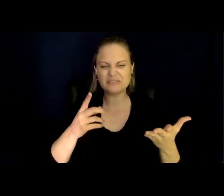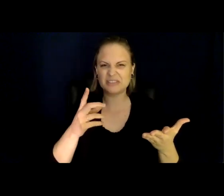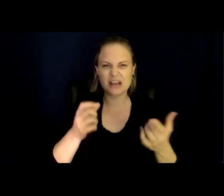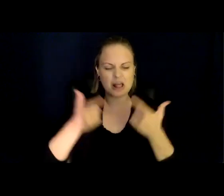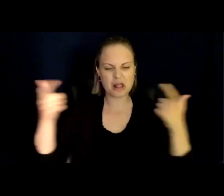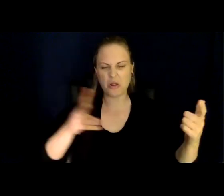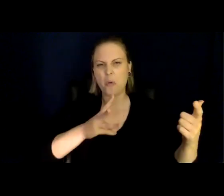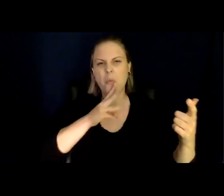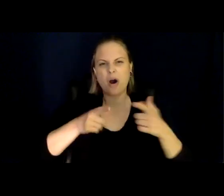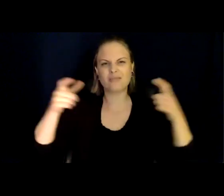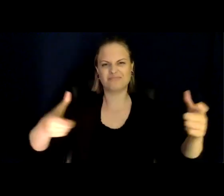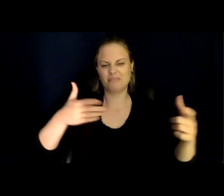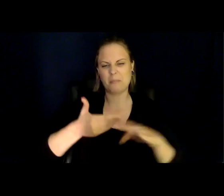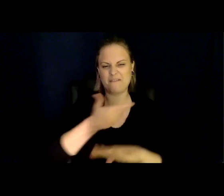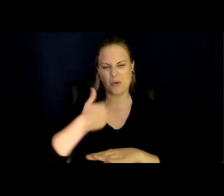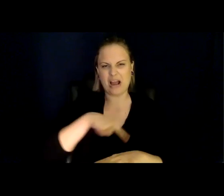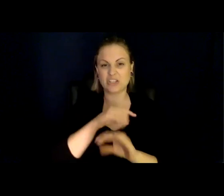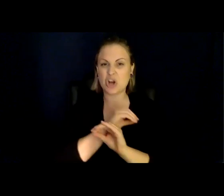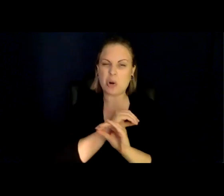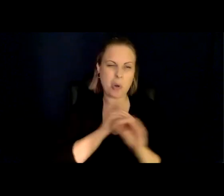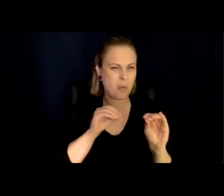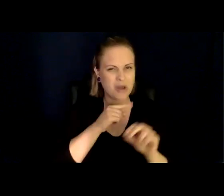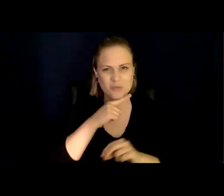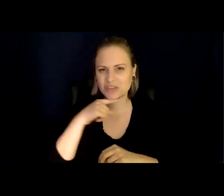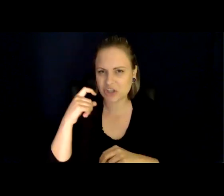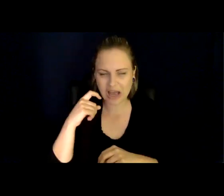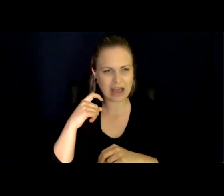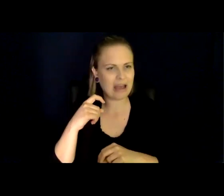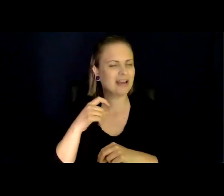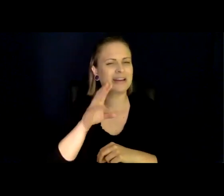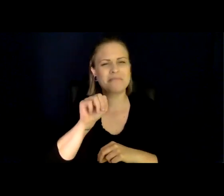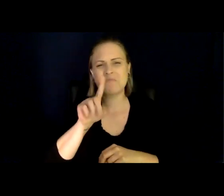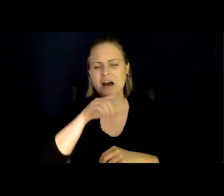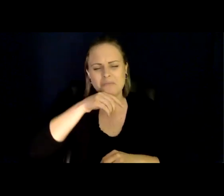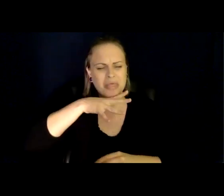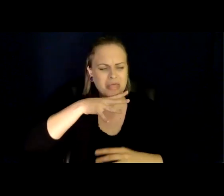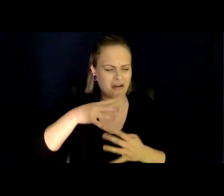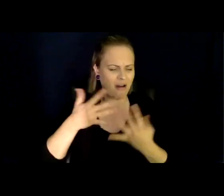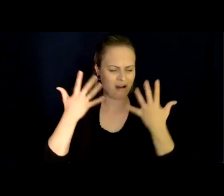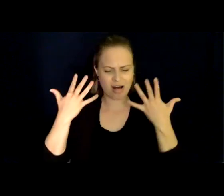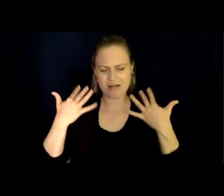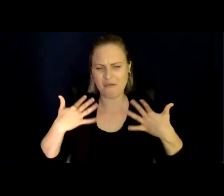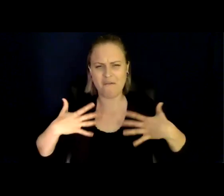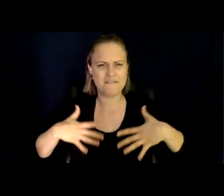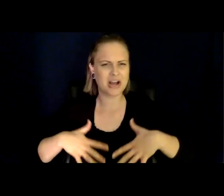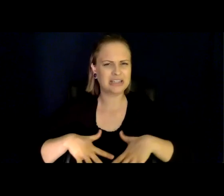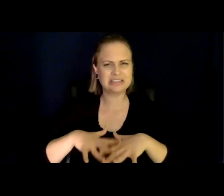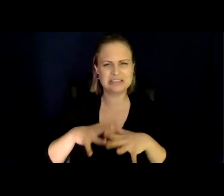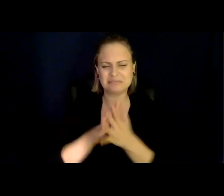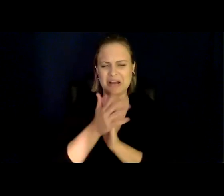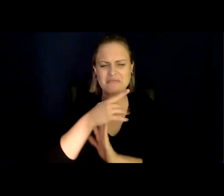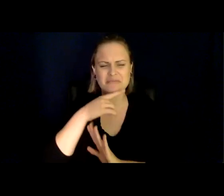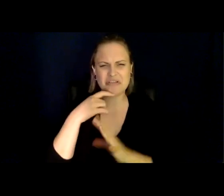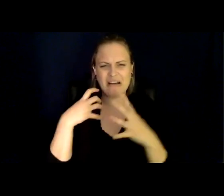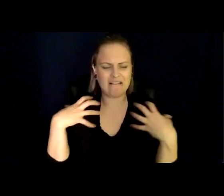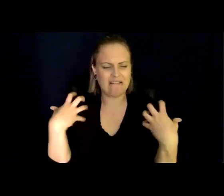goal. No one was dry nor unmarked by freely flowing mud now crusting over our upper bodies. Picking our way for